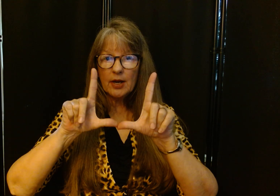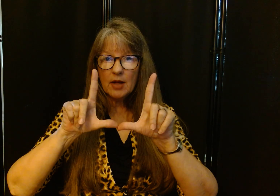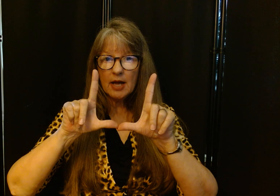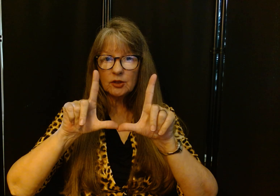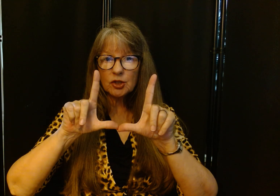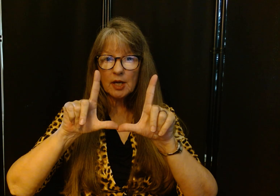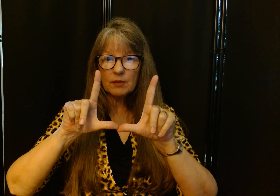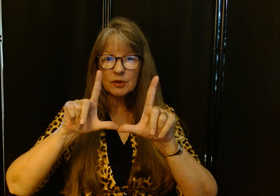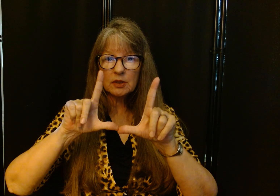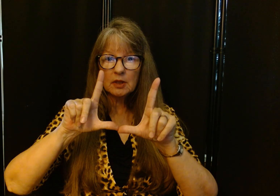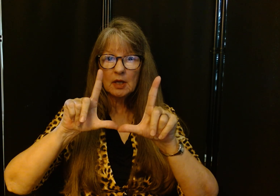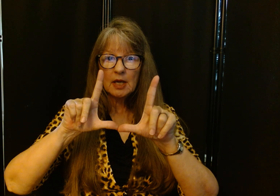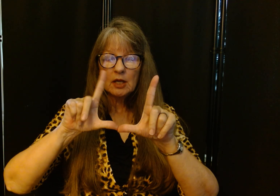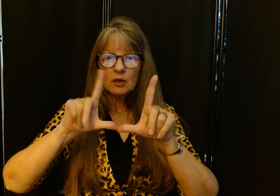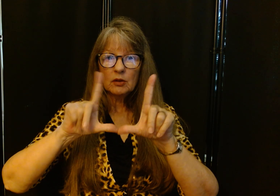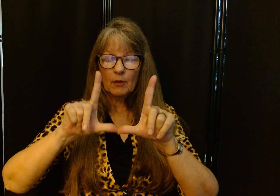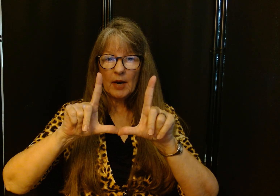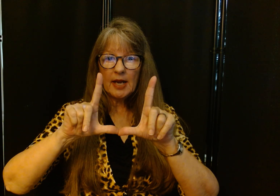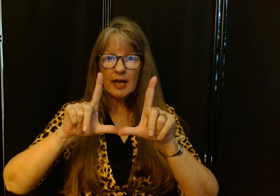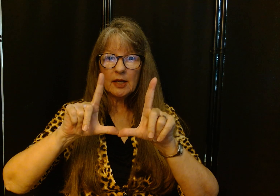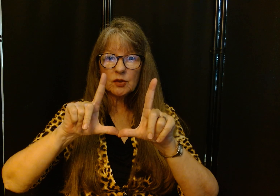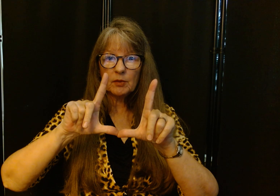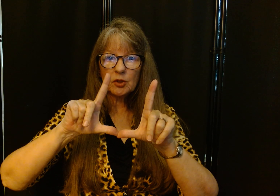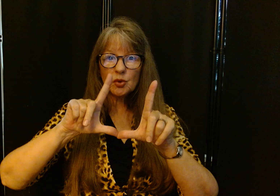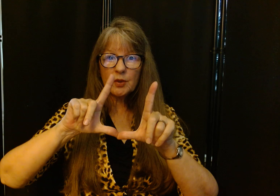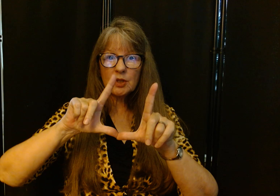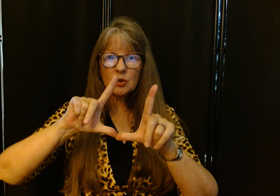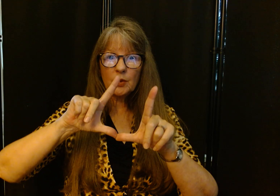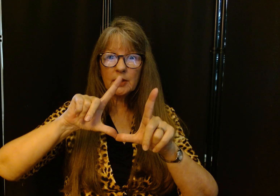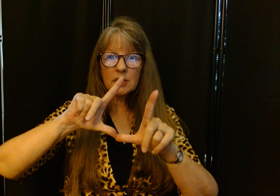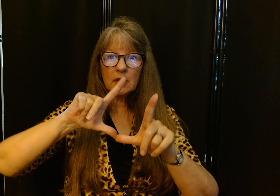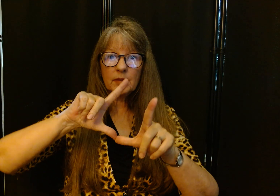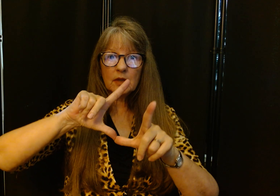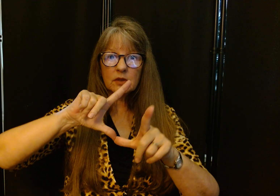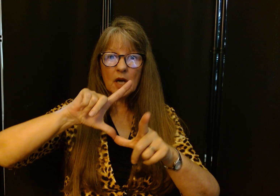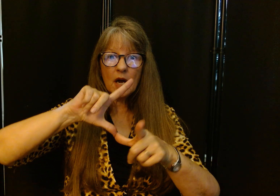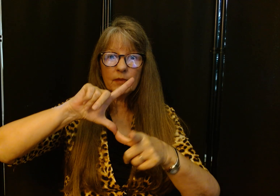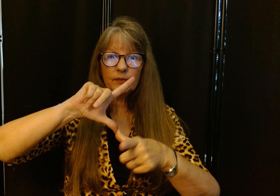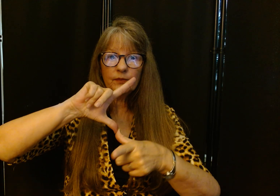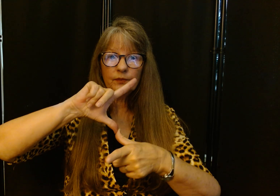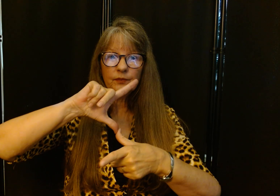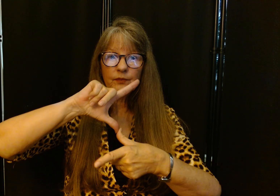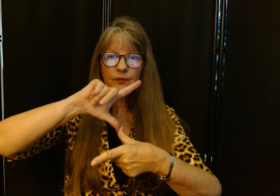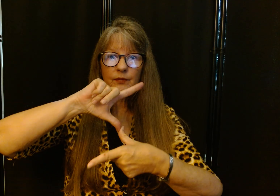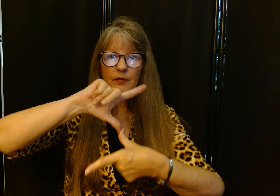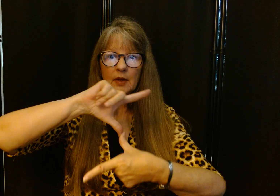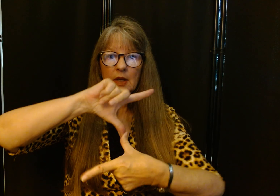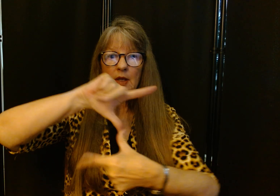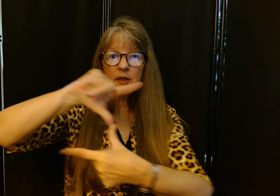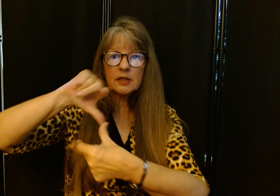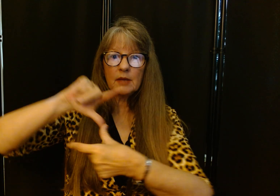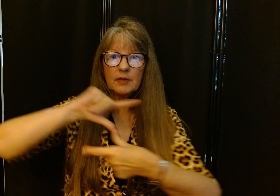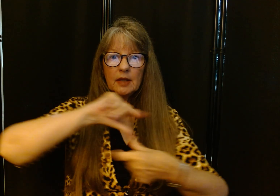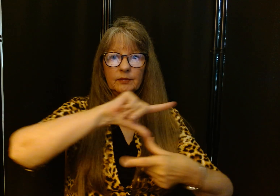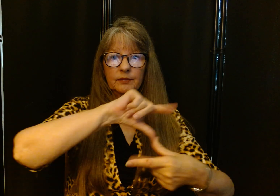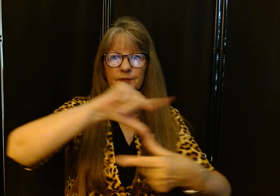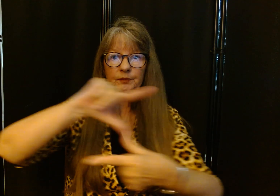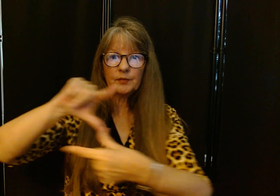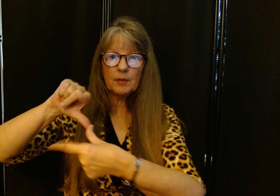hand shapes. I'm right-handed, so I'm going to twist it to where it's going to be on top. The same thing. The